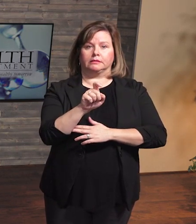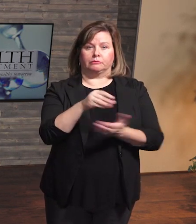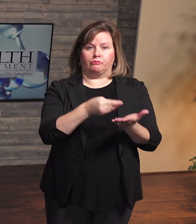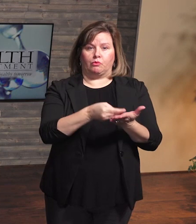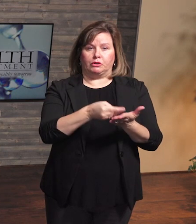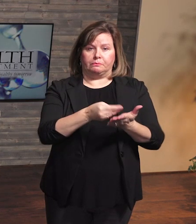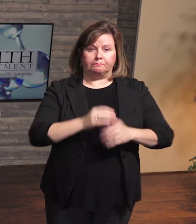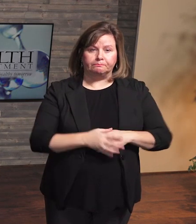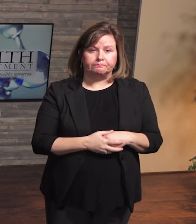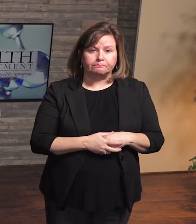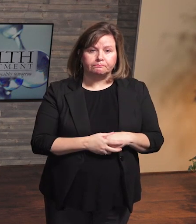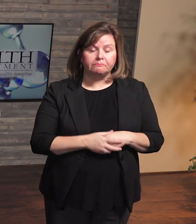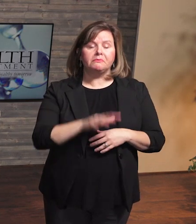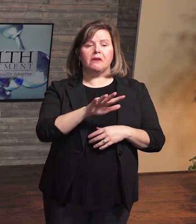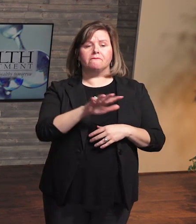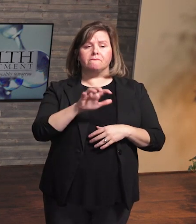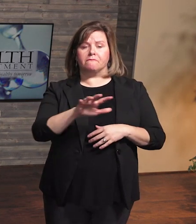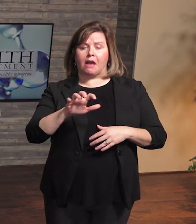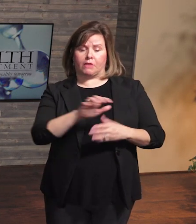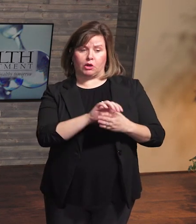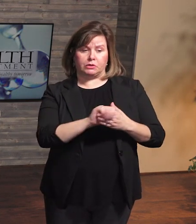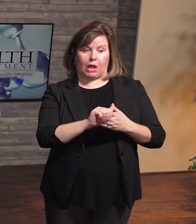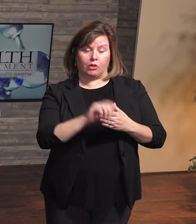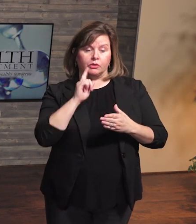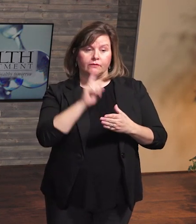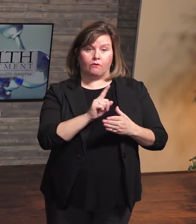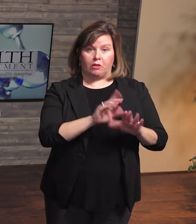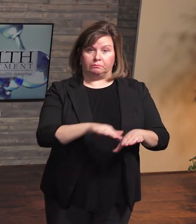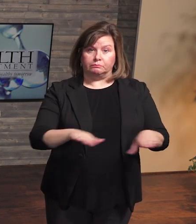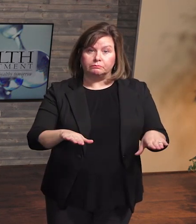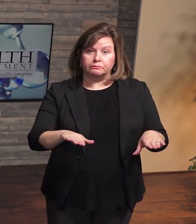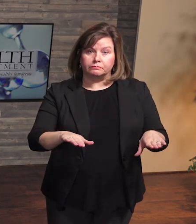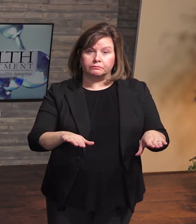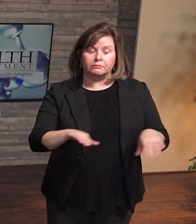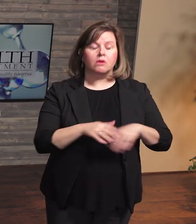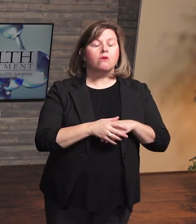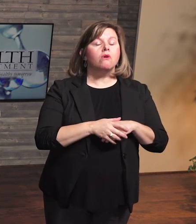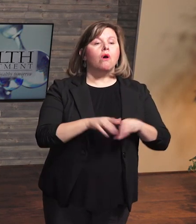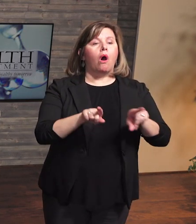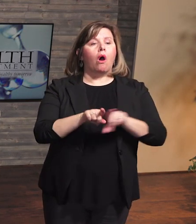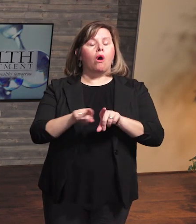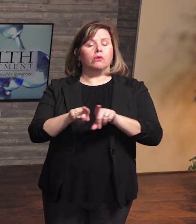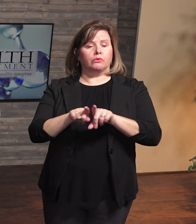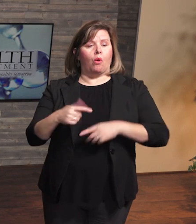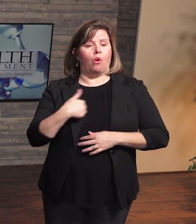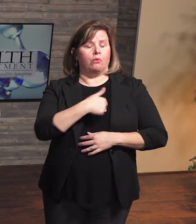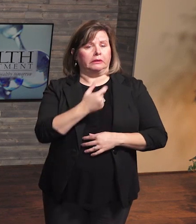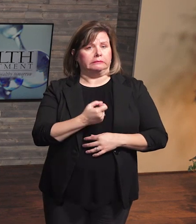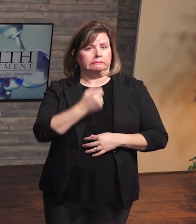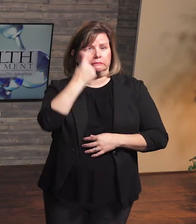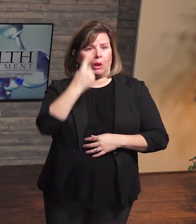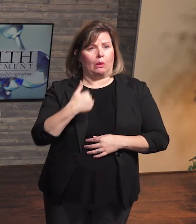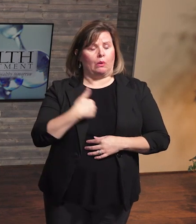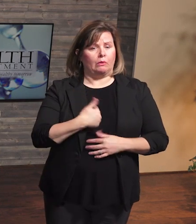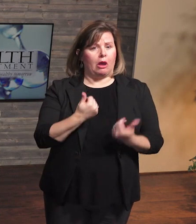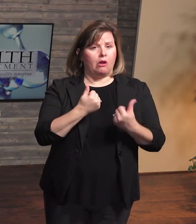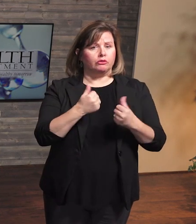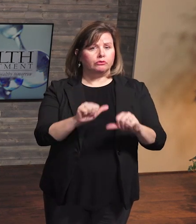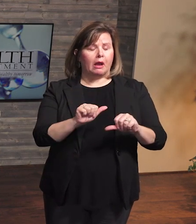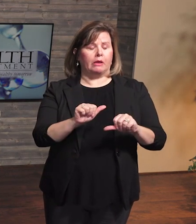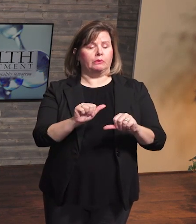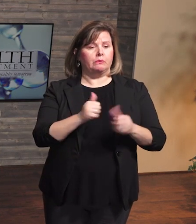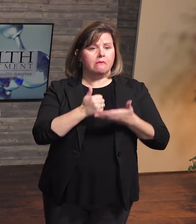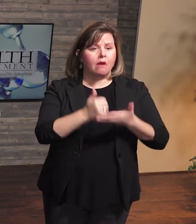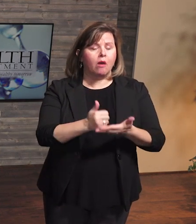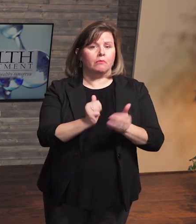worry about federal bills of that nature, but because while we're trying very hard to bend the epidemiological